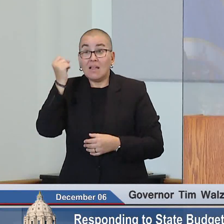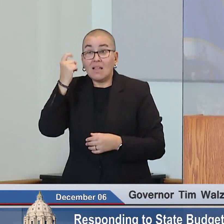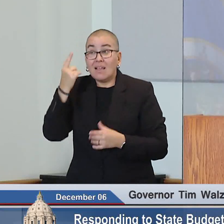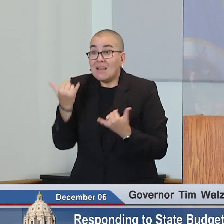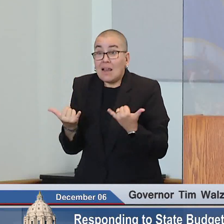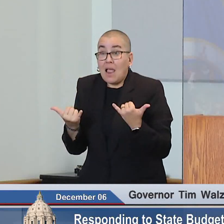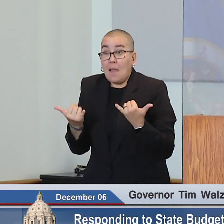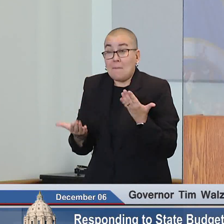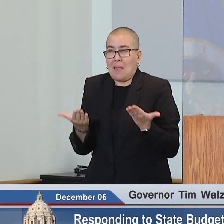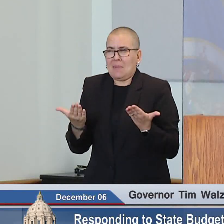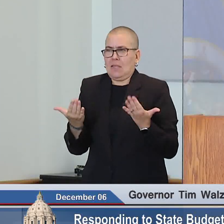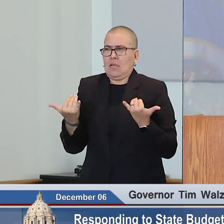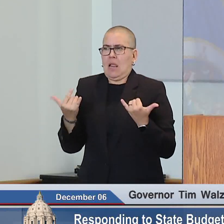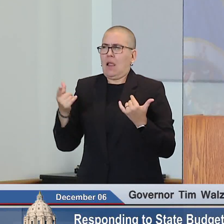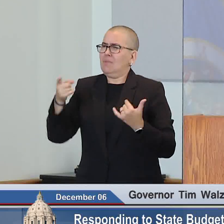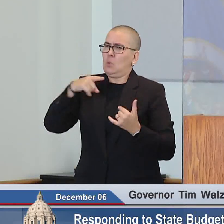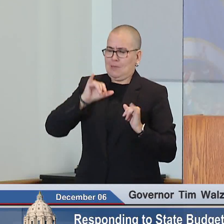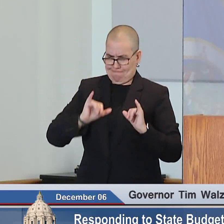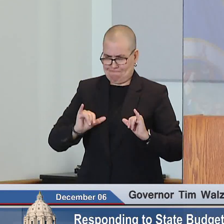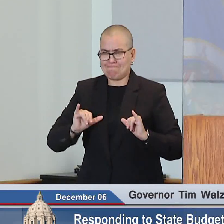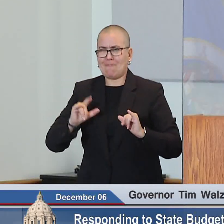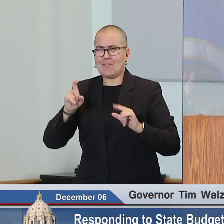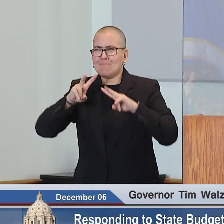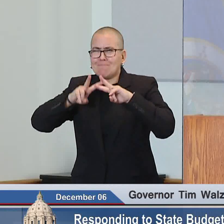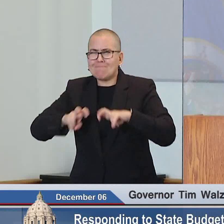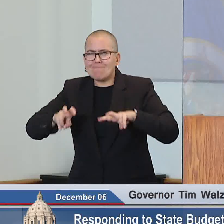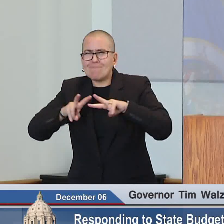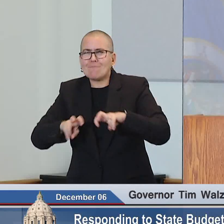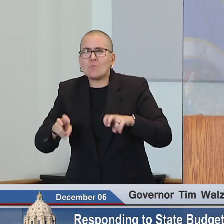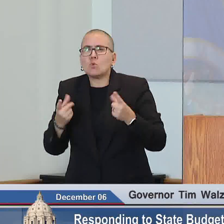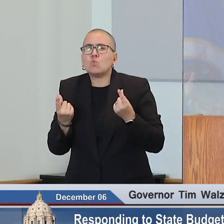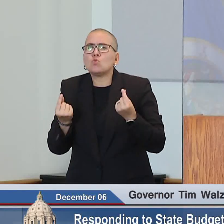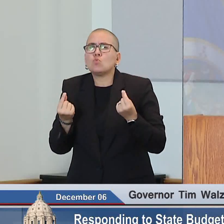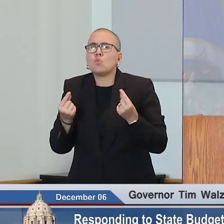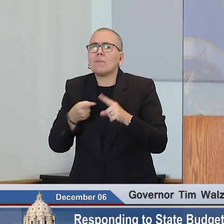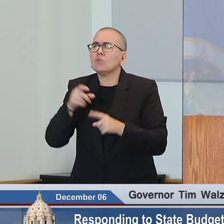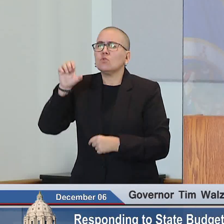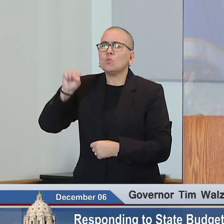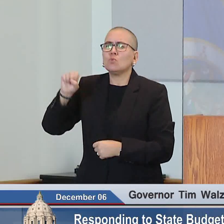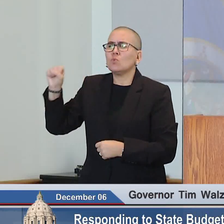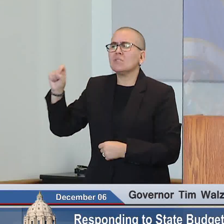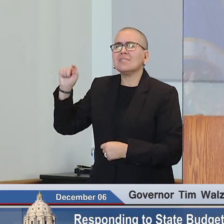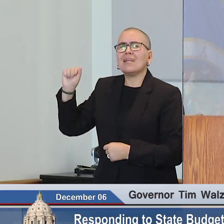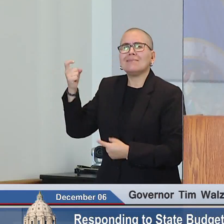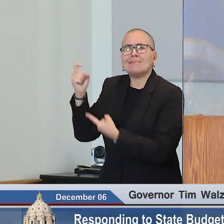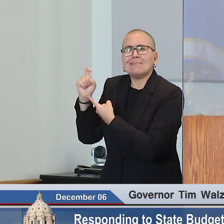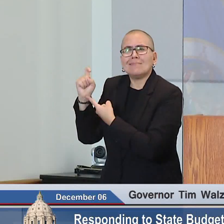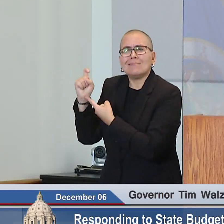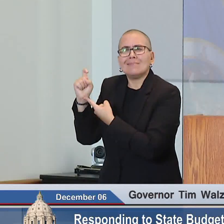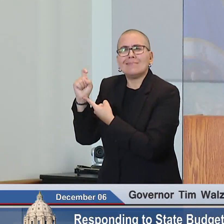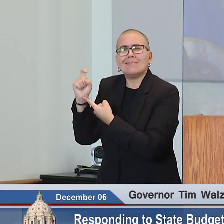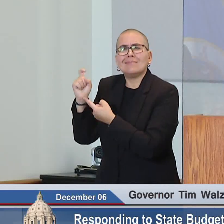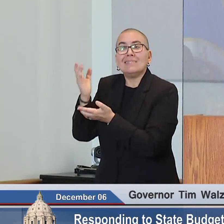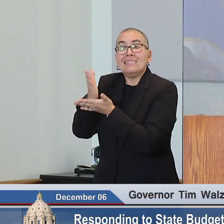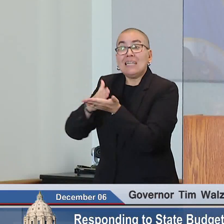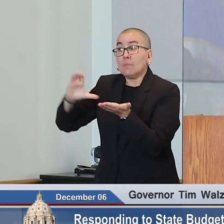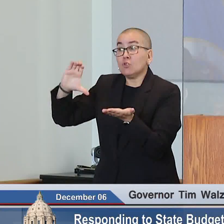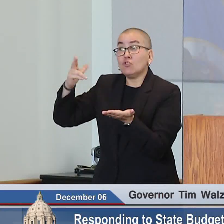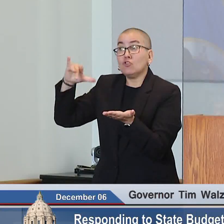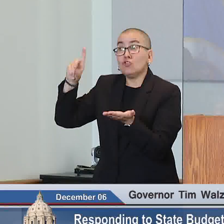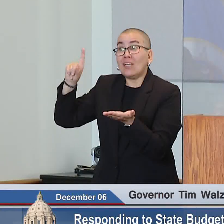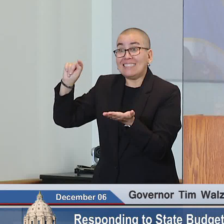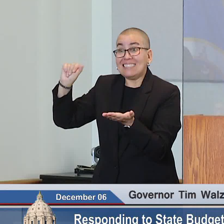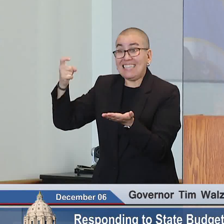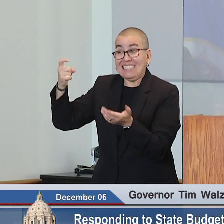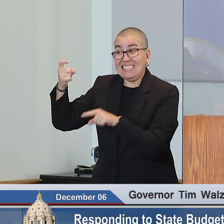That's why I'm very much open on this issue of Social Security tax. I think there's some child tax credits that we need to look at, and we've